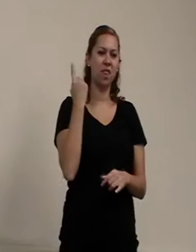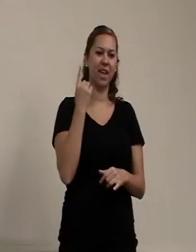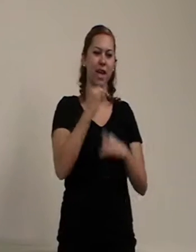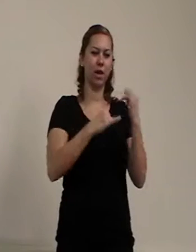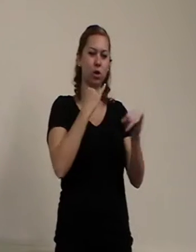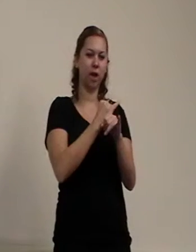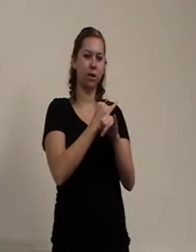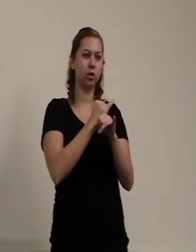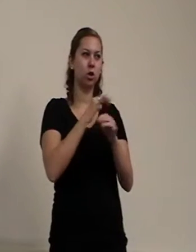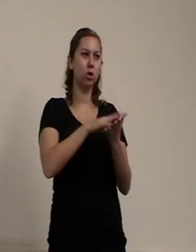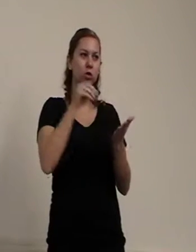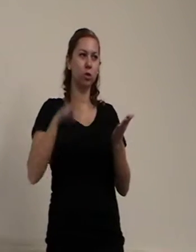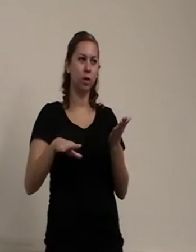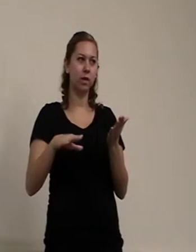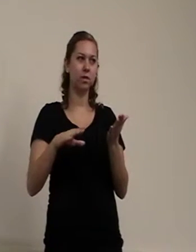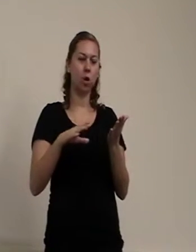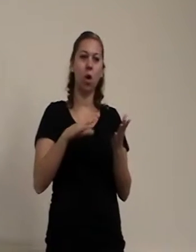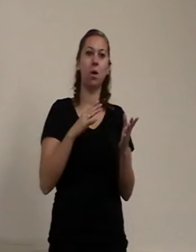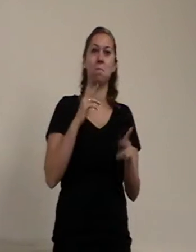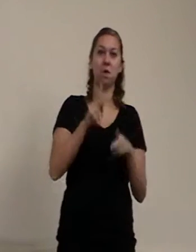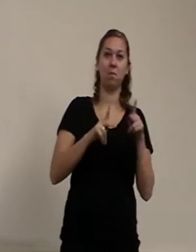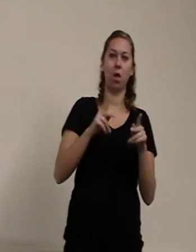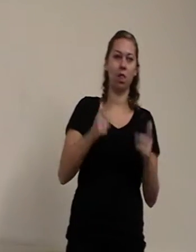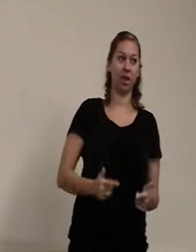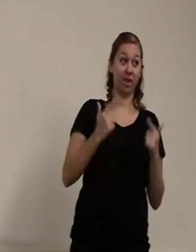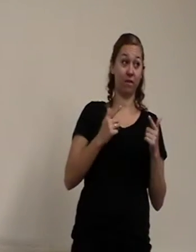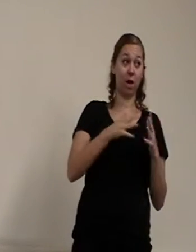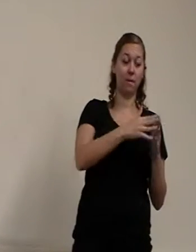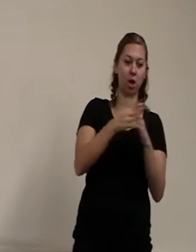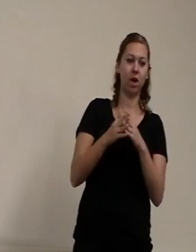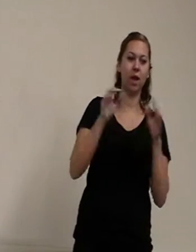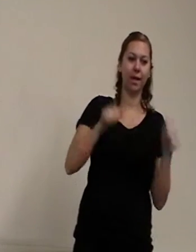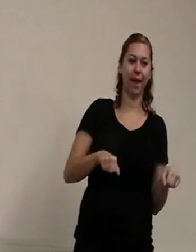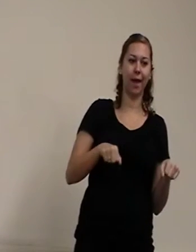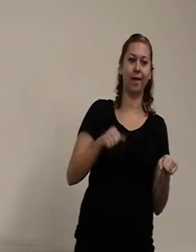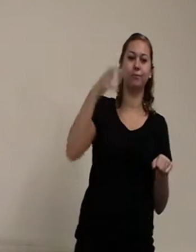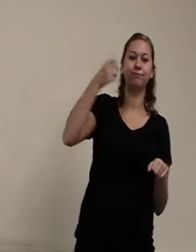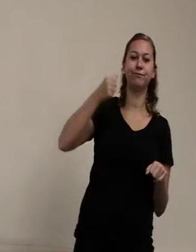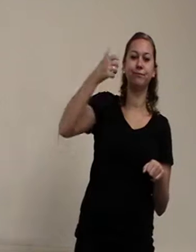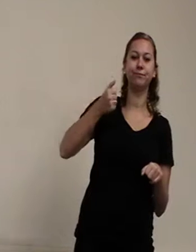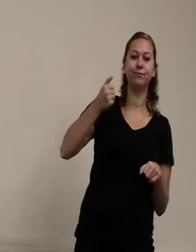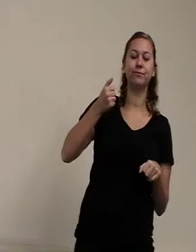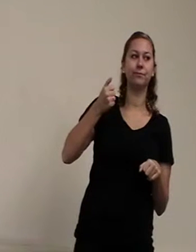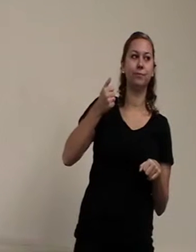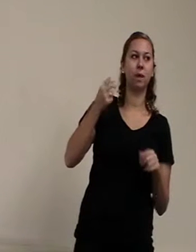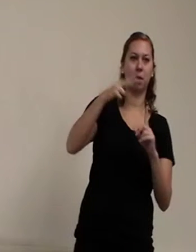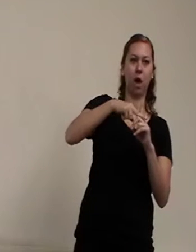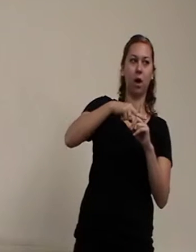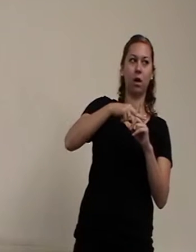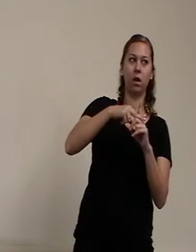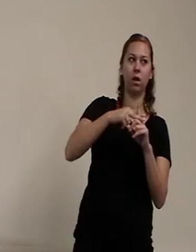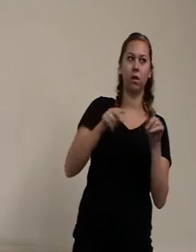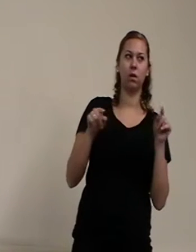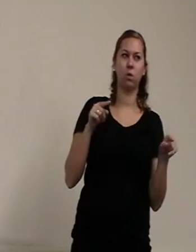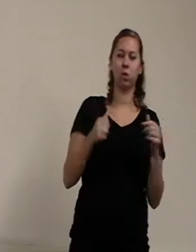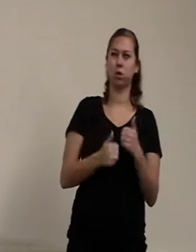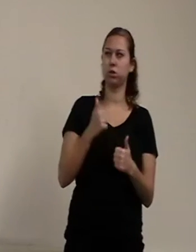States, or can people from the United States go for the grant and go to a different country? Sorry, I didn't clarify that. It's a good question. So